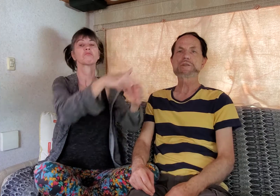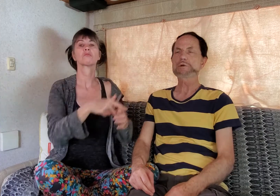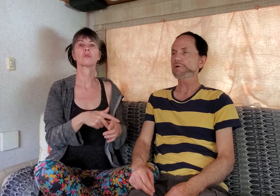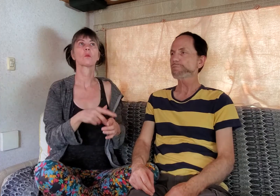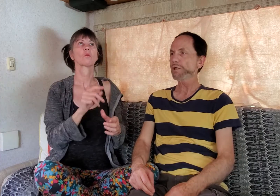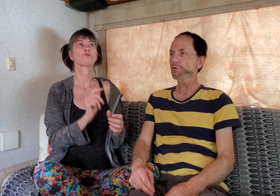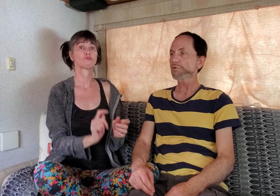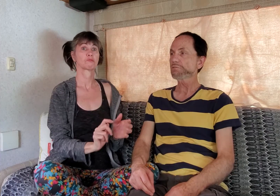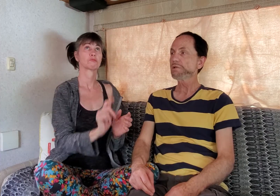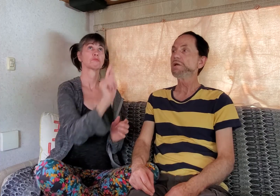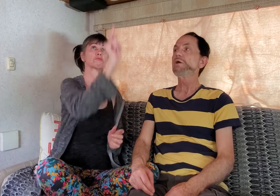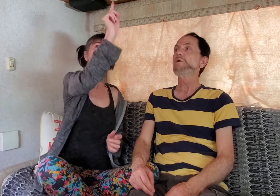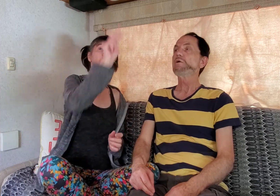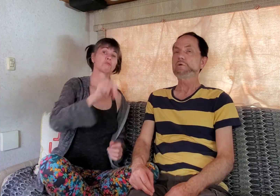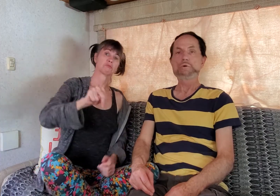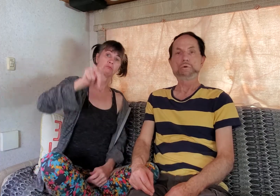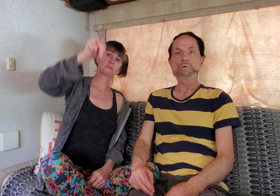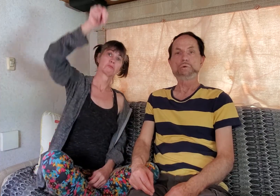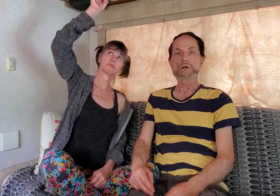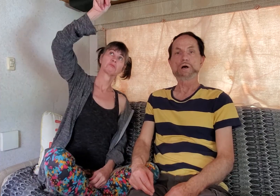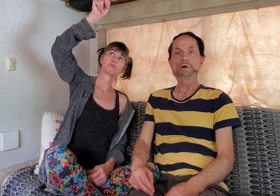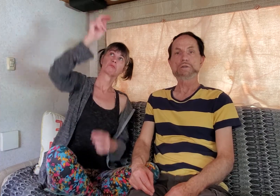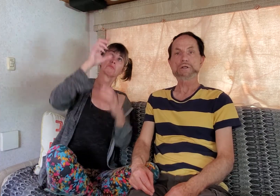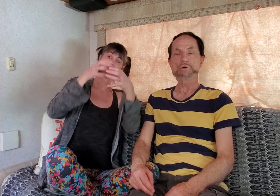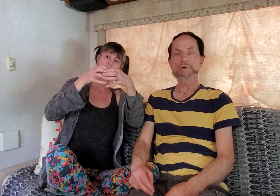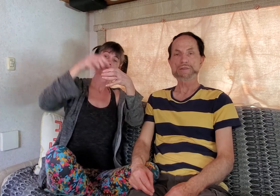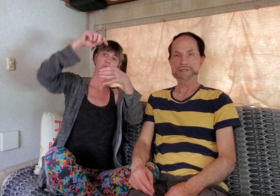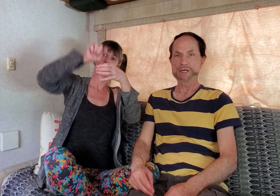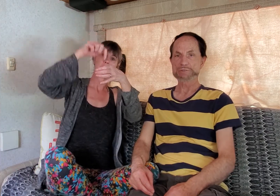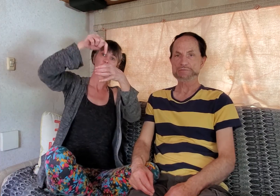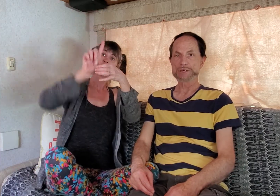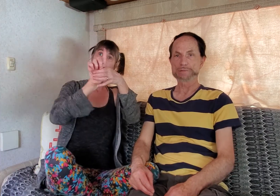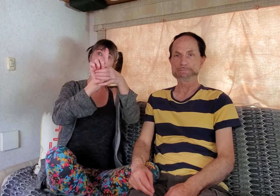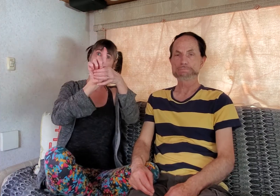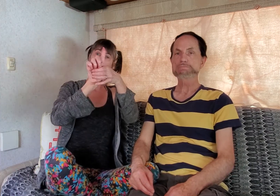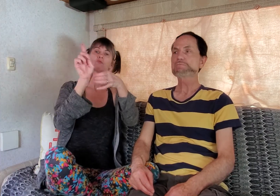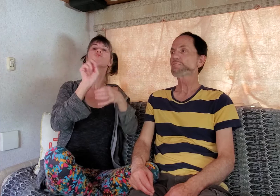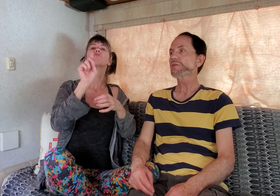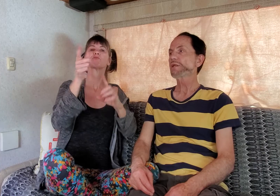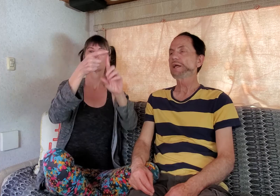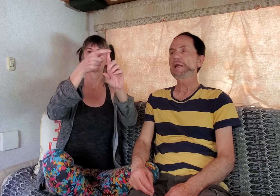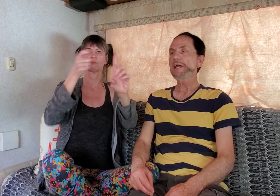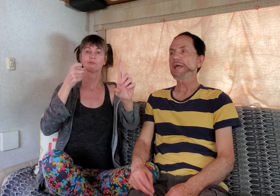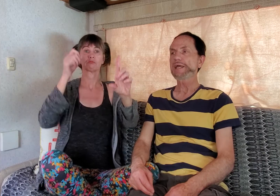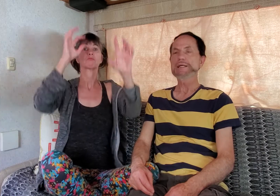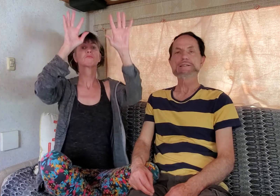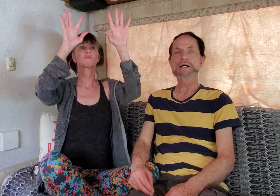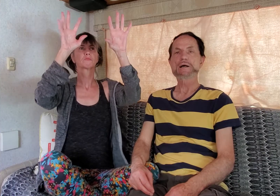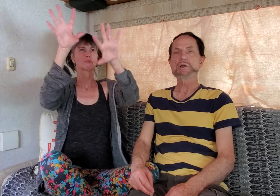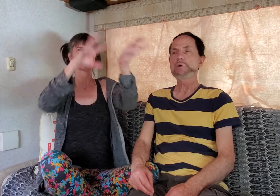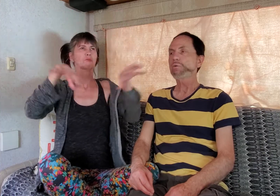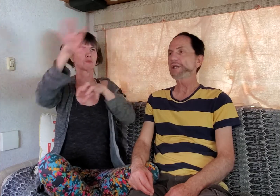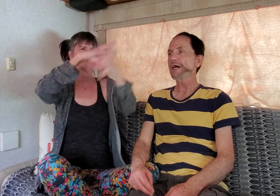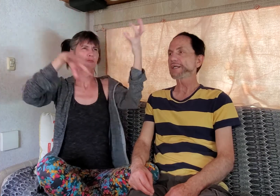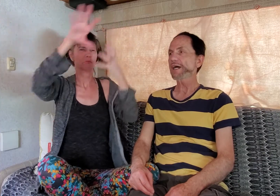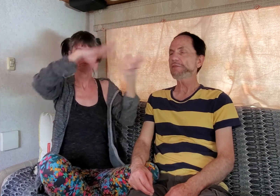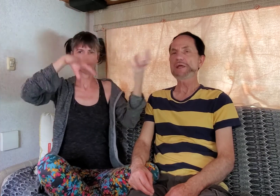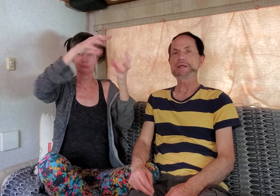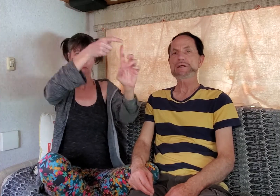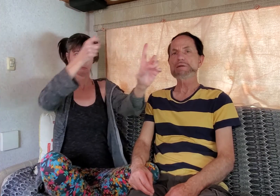North Pole, where all the cold weather comes from. And when I got there,